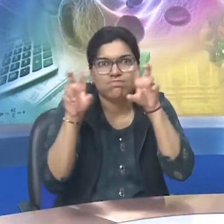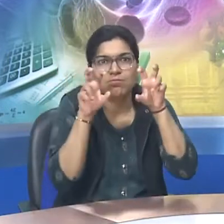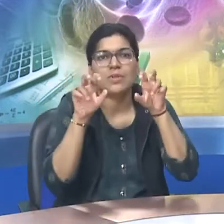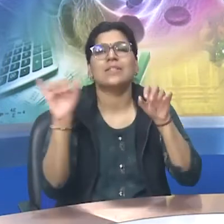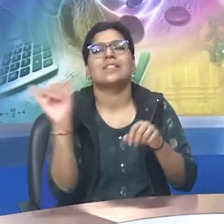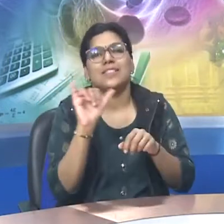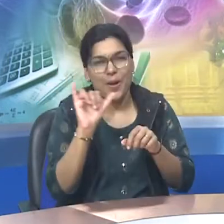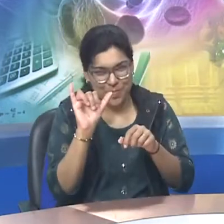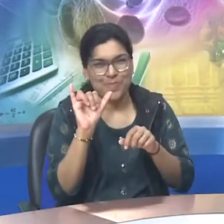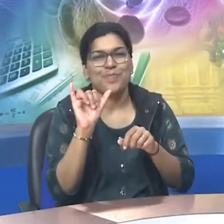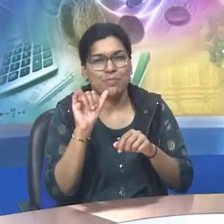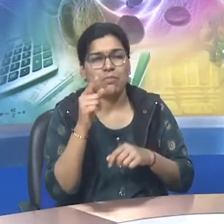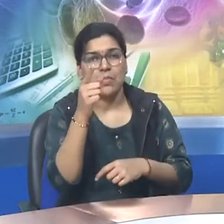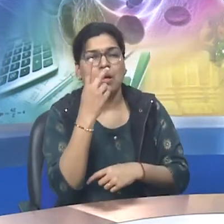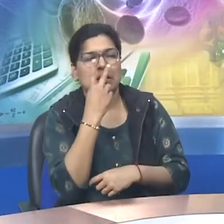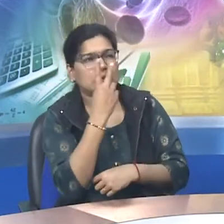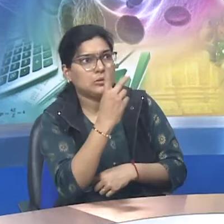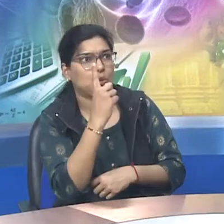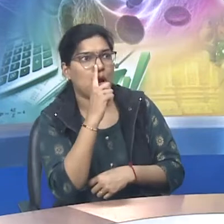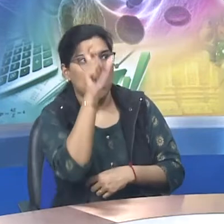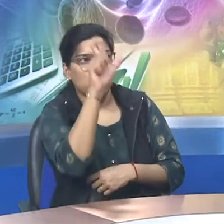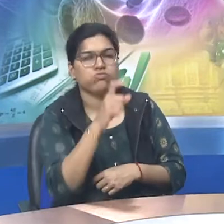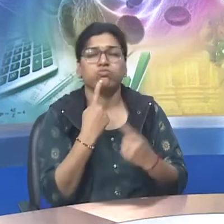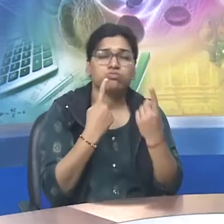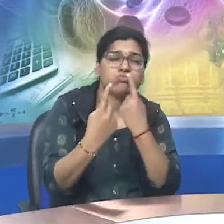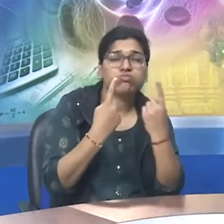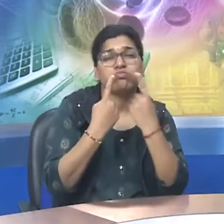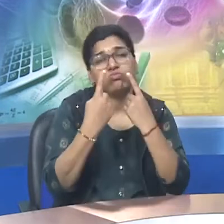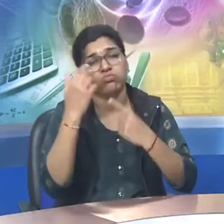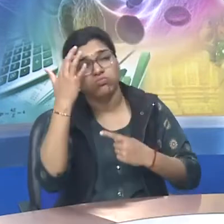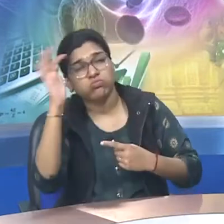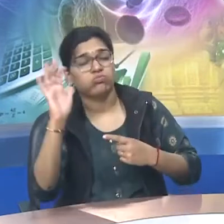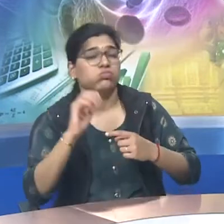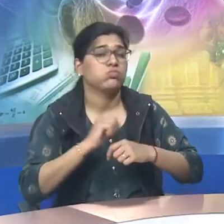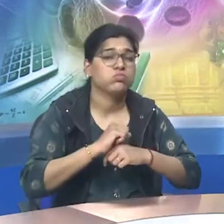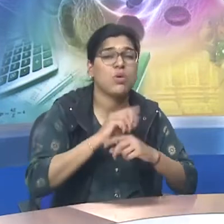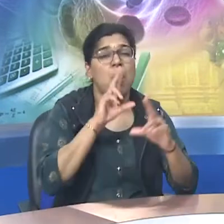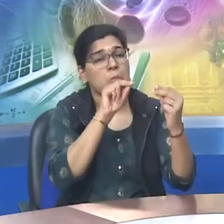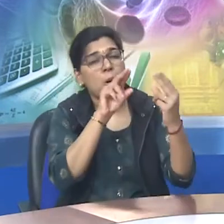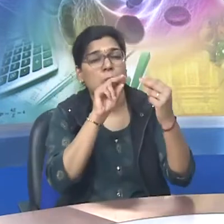We all know that owls can see in the darkness.